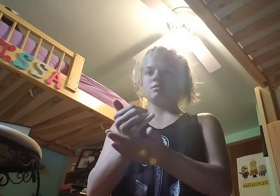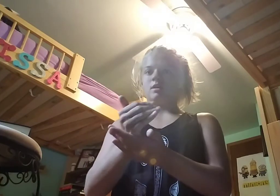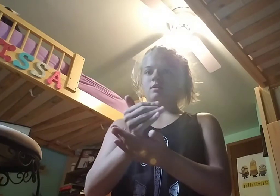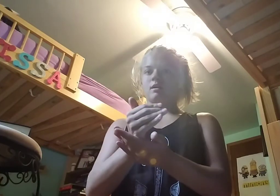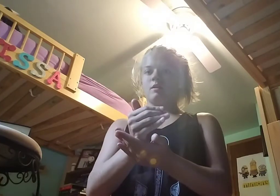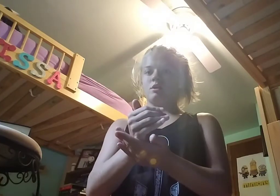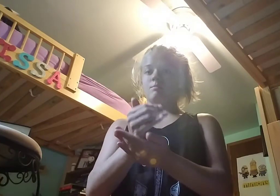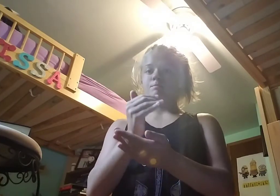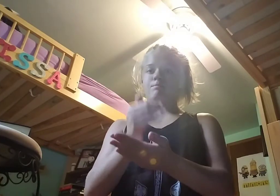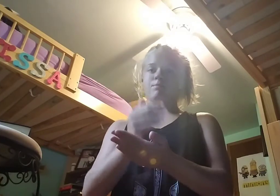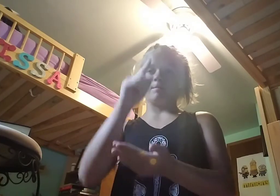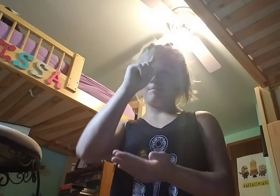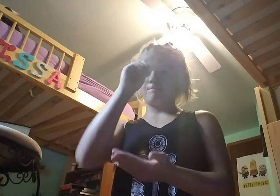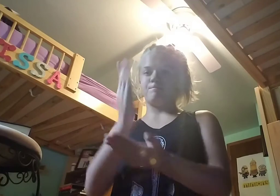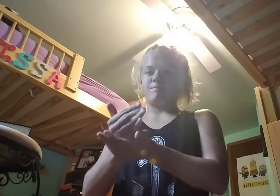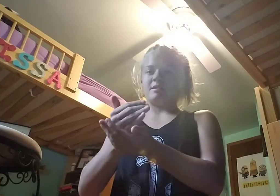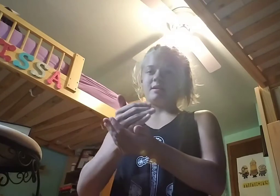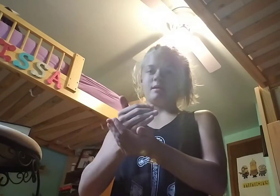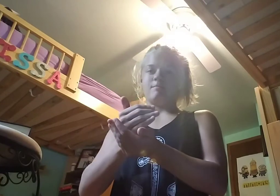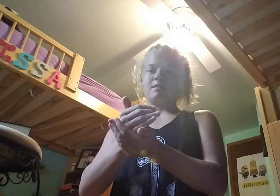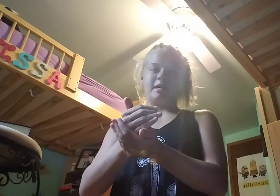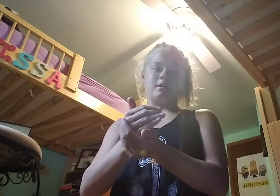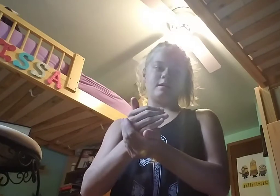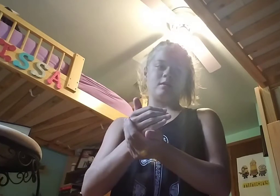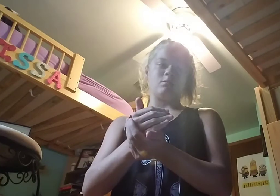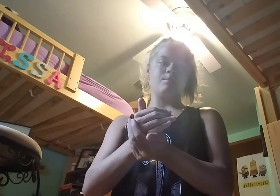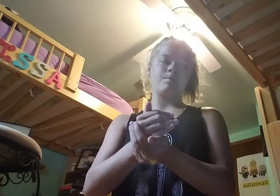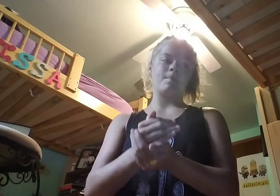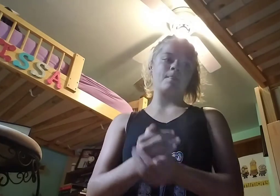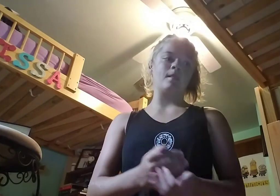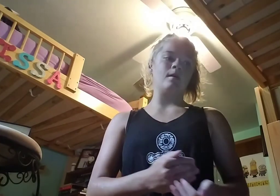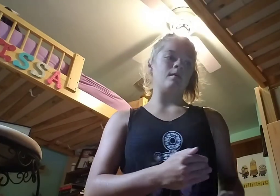like there, and then you bring a bent hand down.